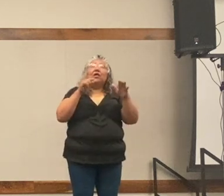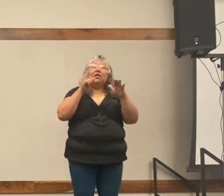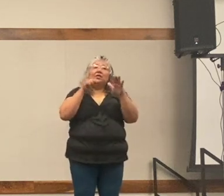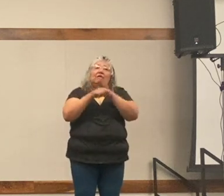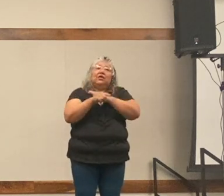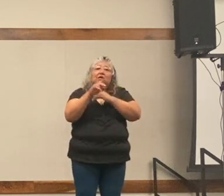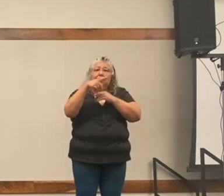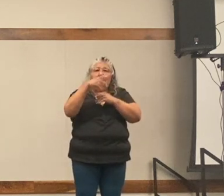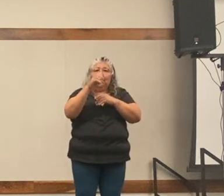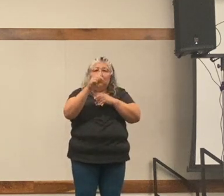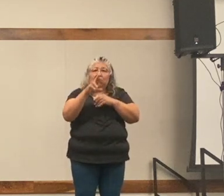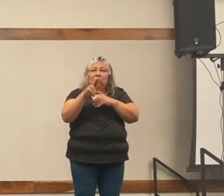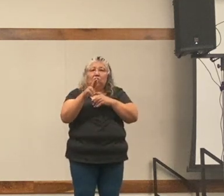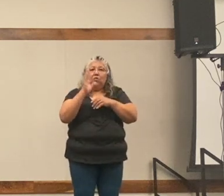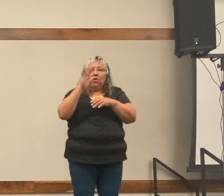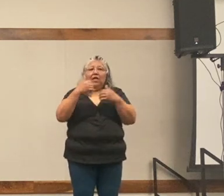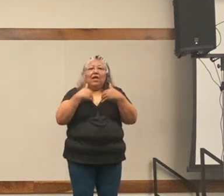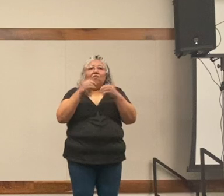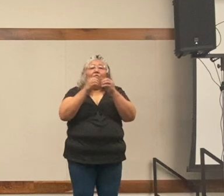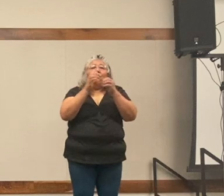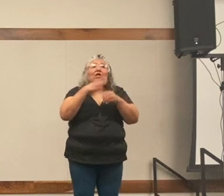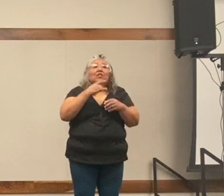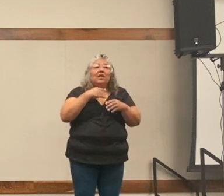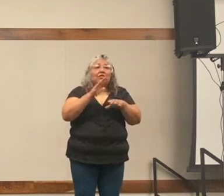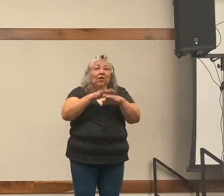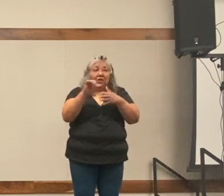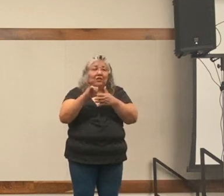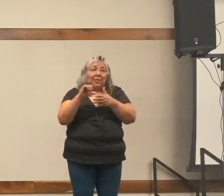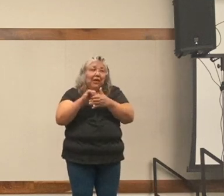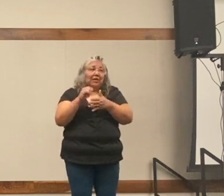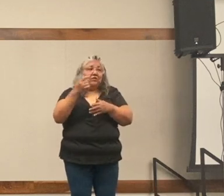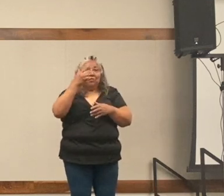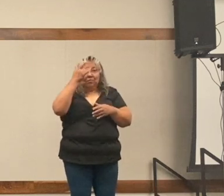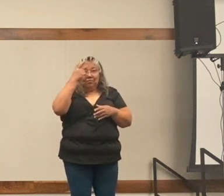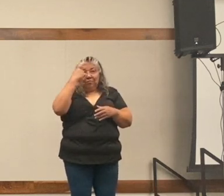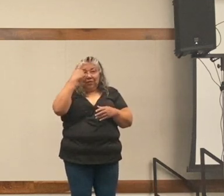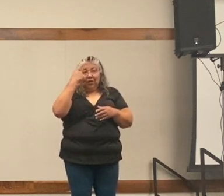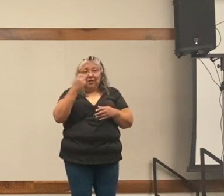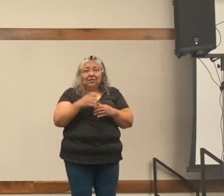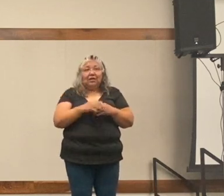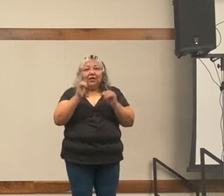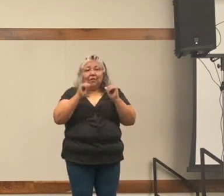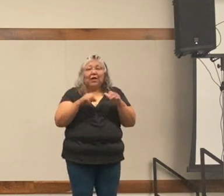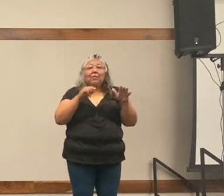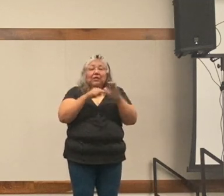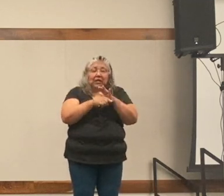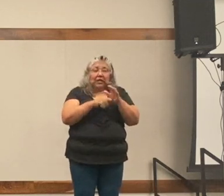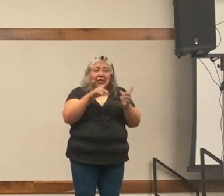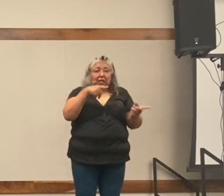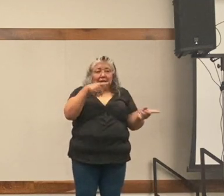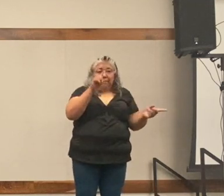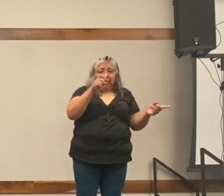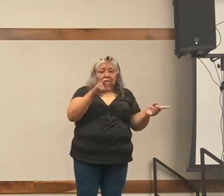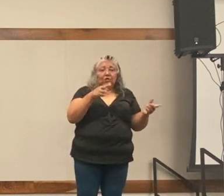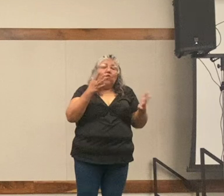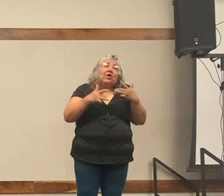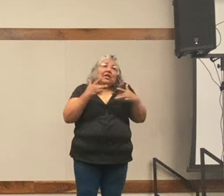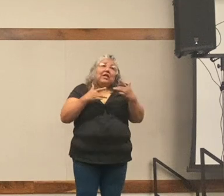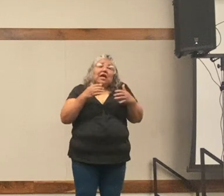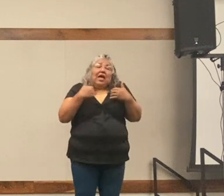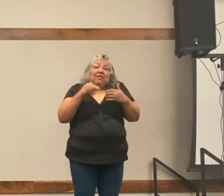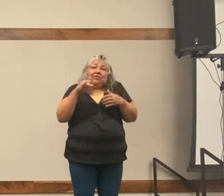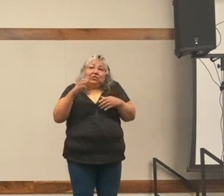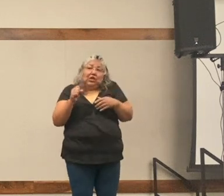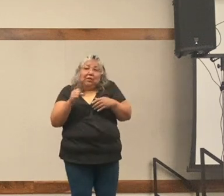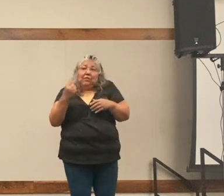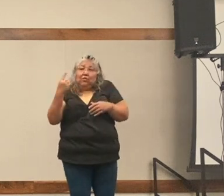he's going to get more likes on his page because he's going to be able to execute him, right? They were excited. We got James.